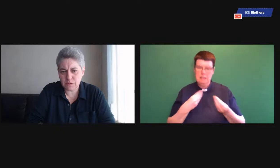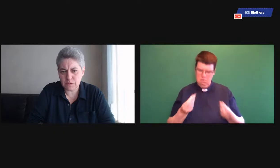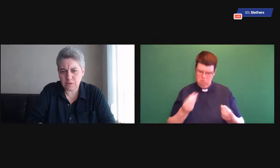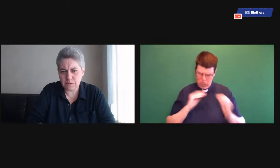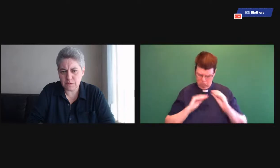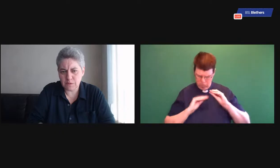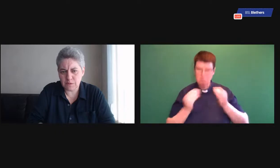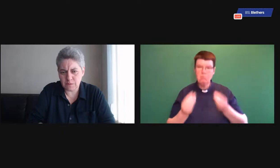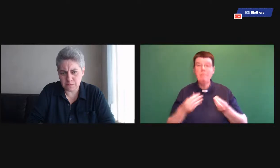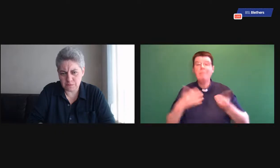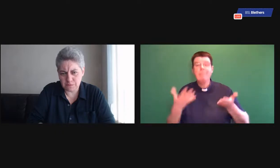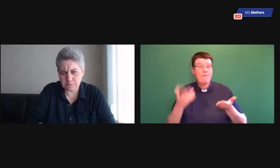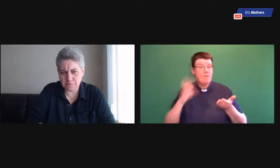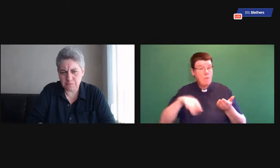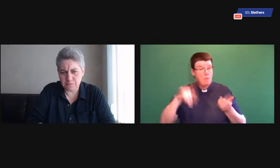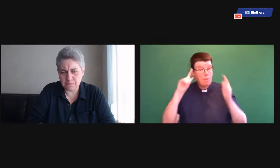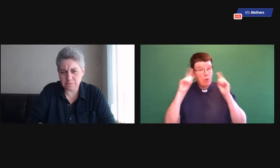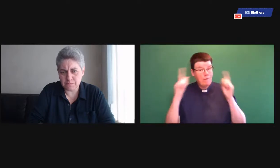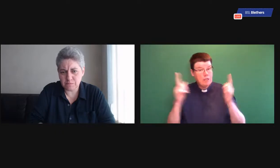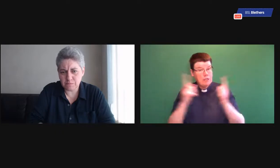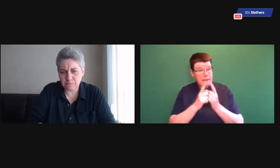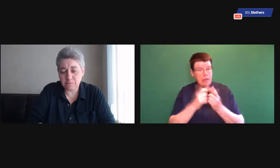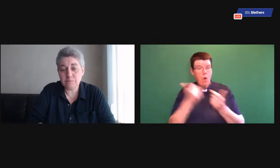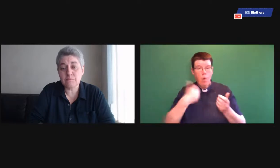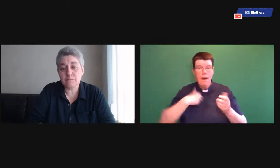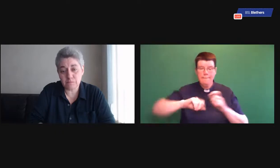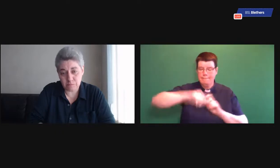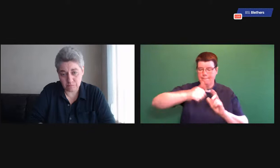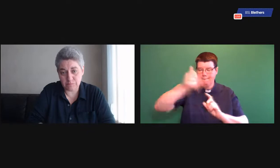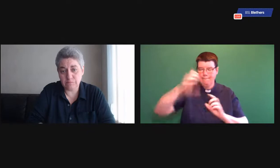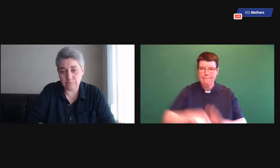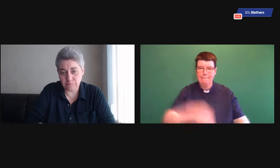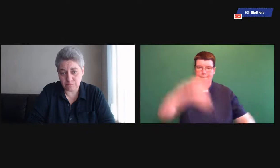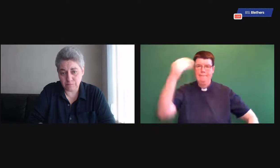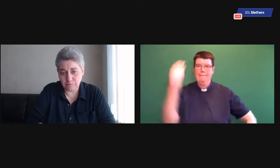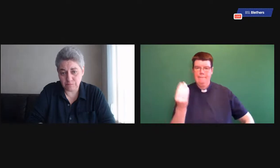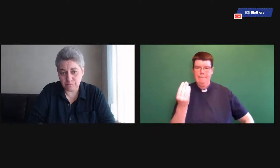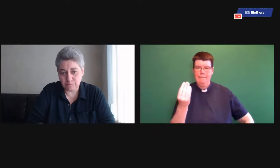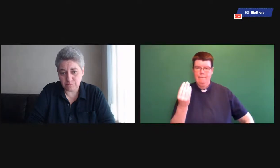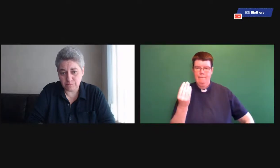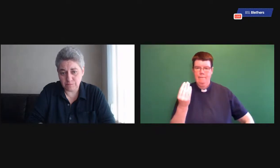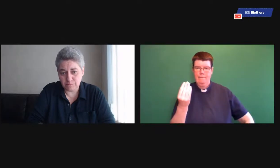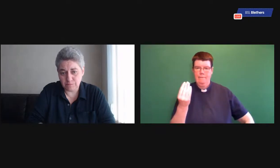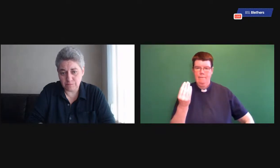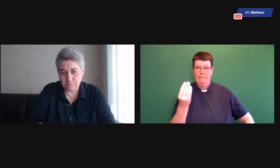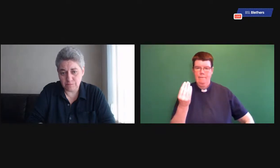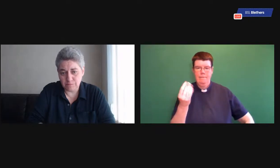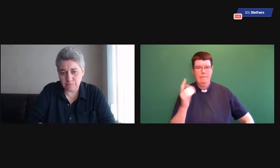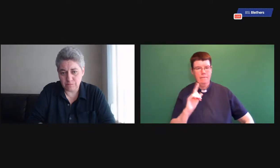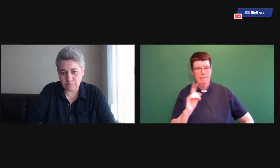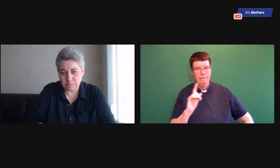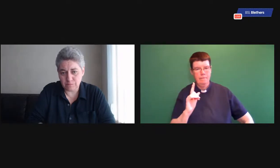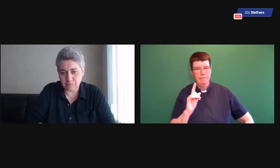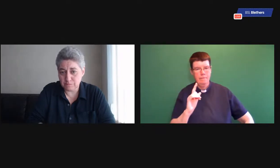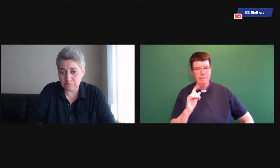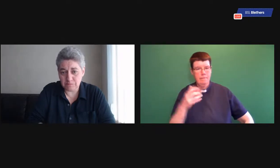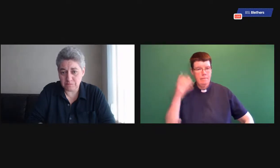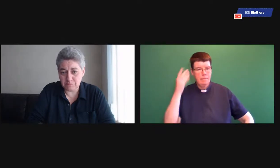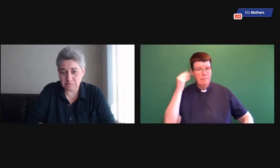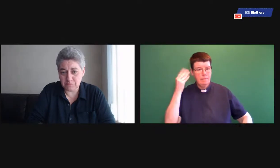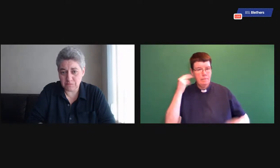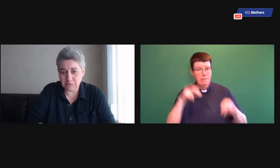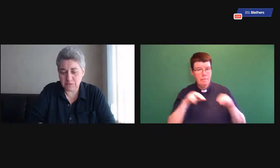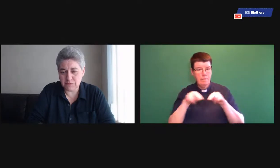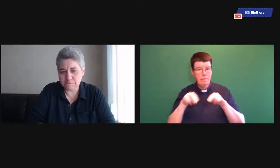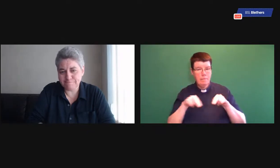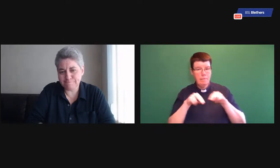getting posted materials. And I thought, okay, they were from the university, so opened them up. And what was